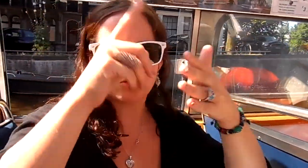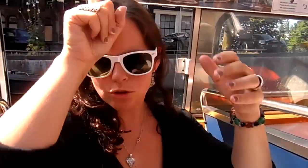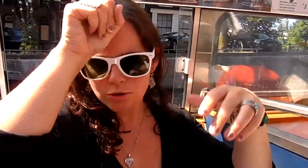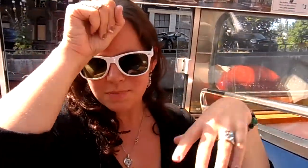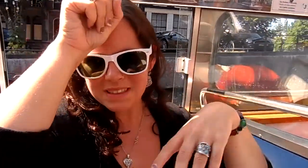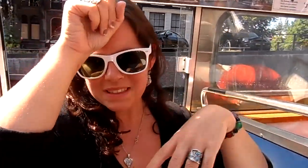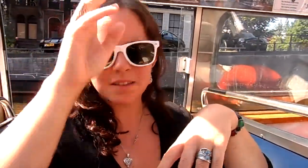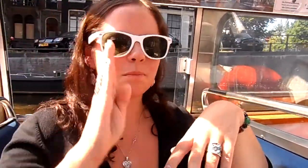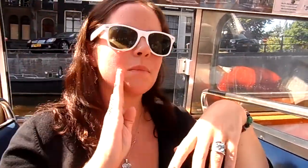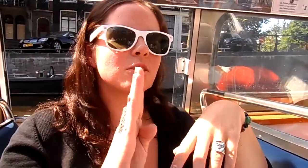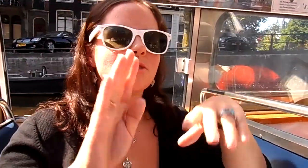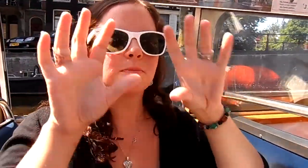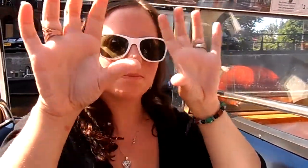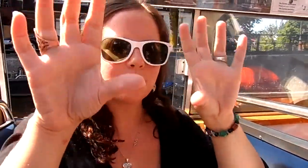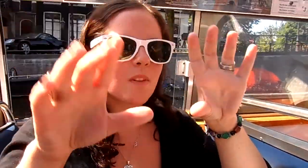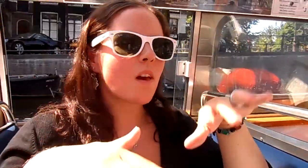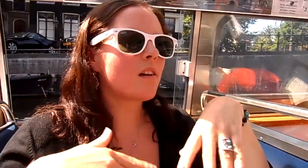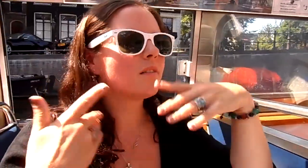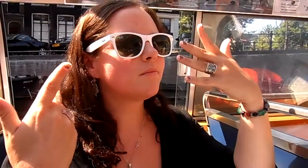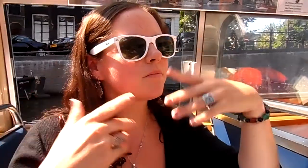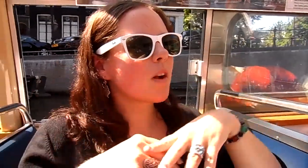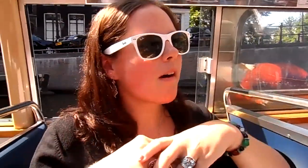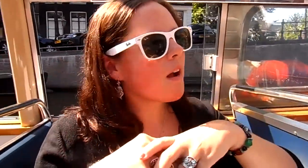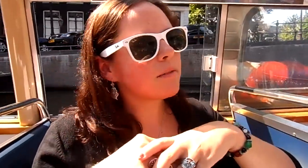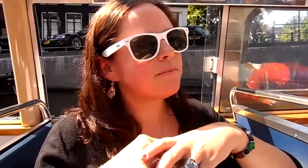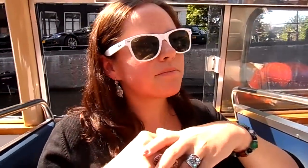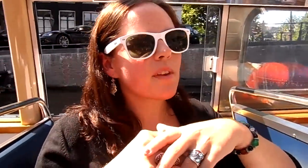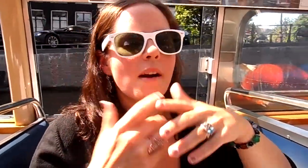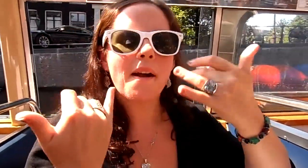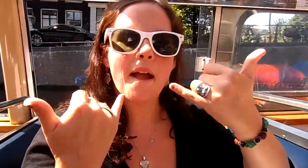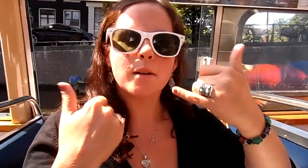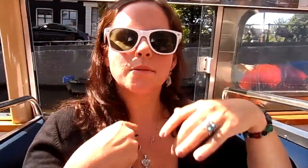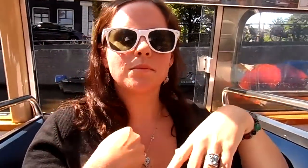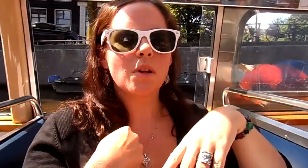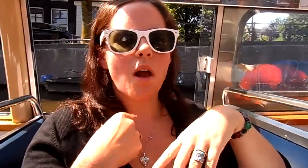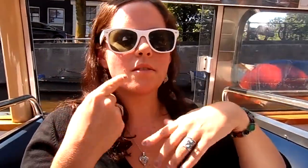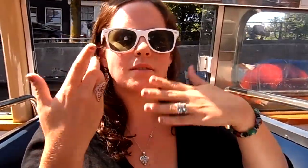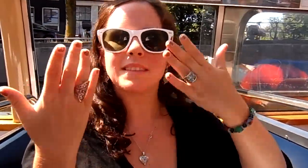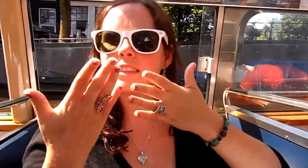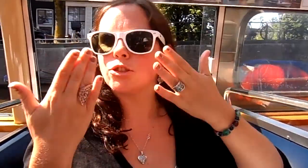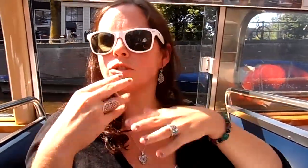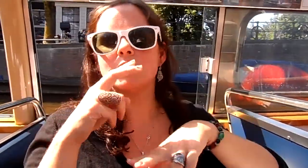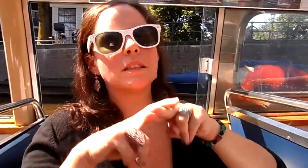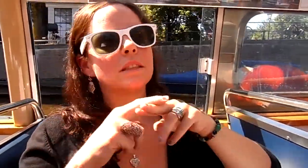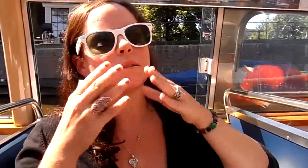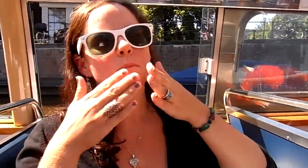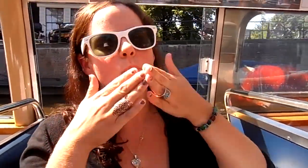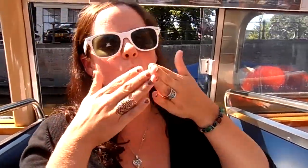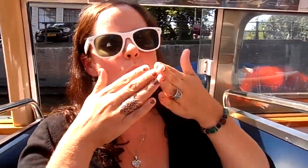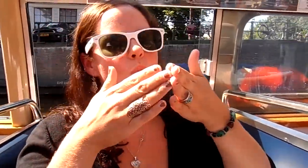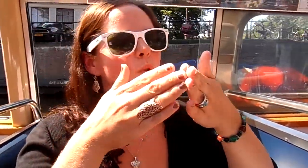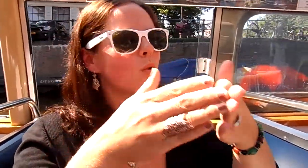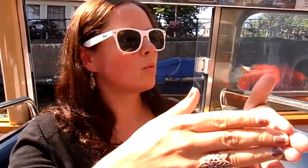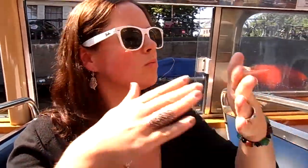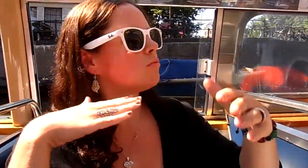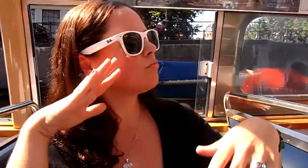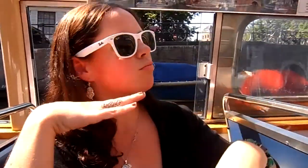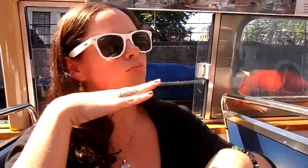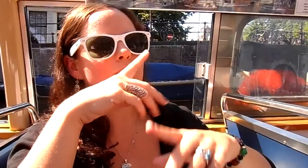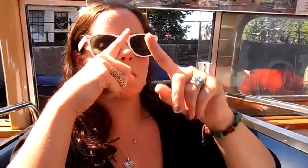bell gable, the neck gable, the frame gable, and the funnel gable. You see that each house has a